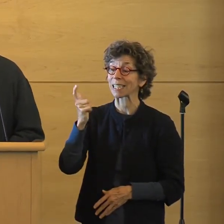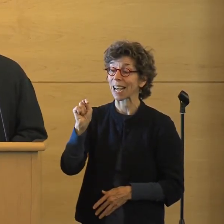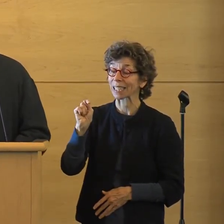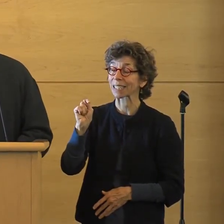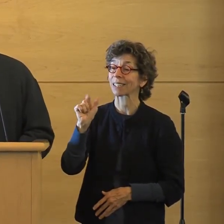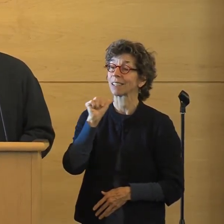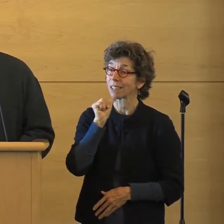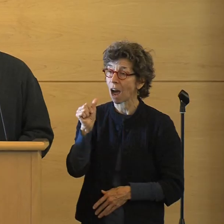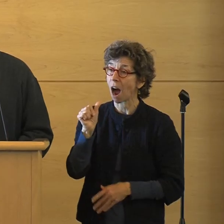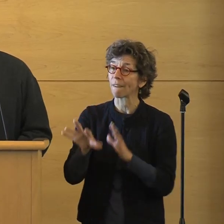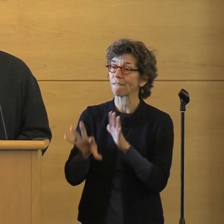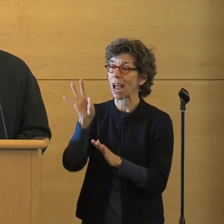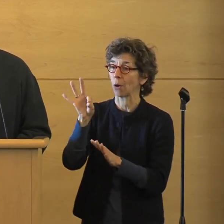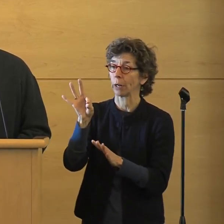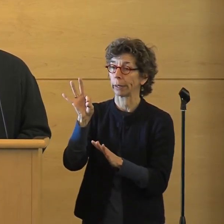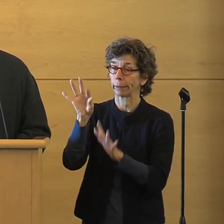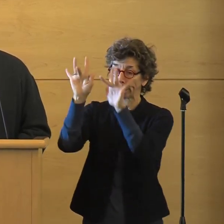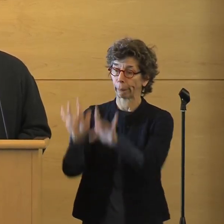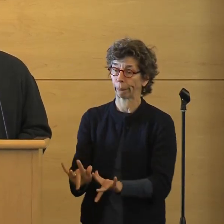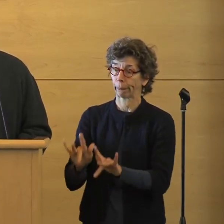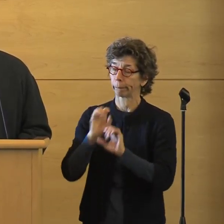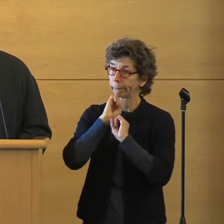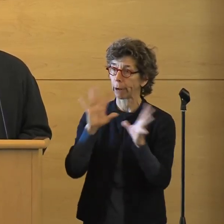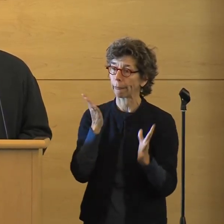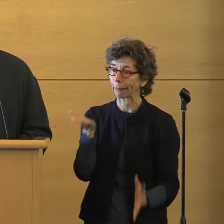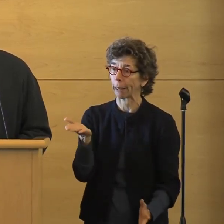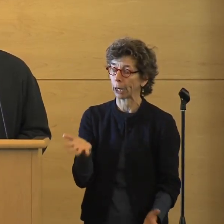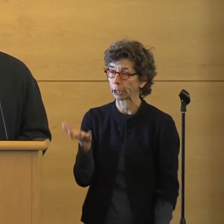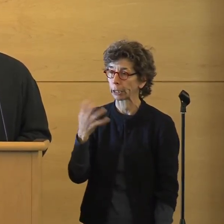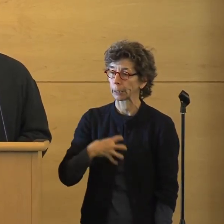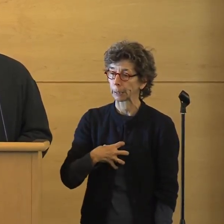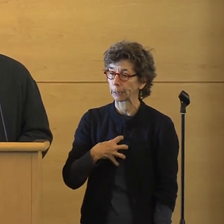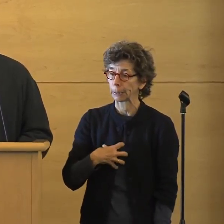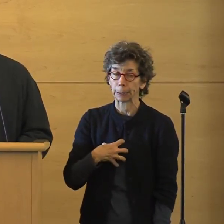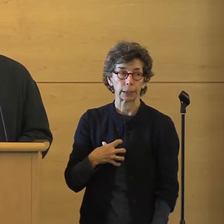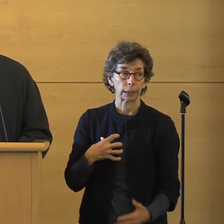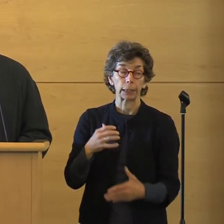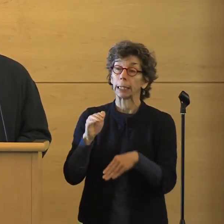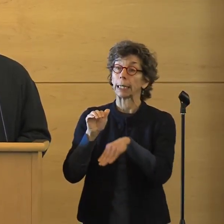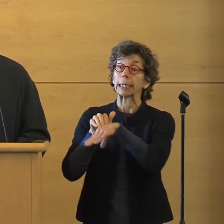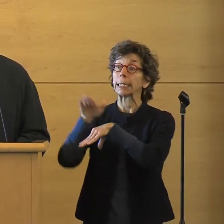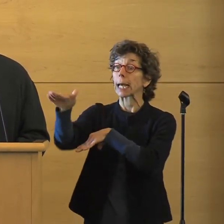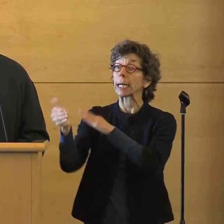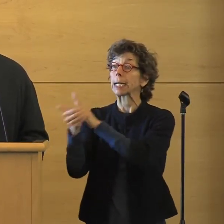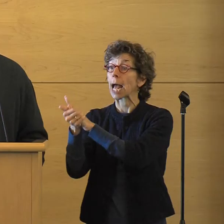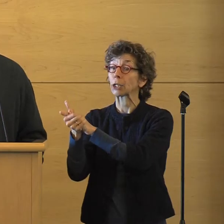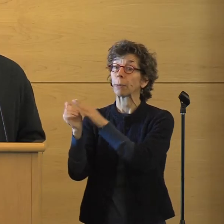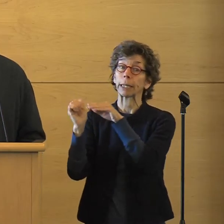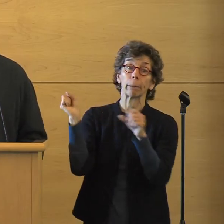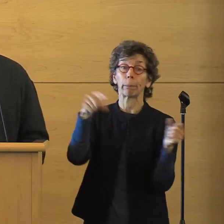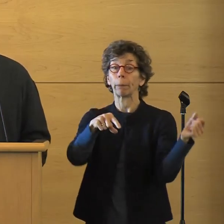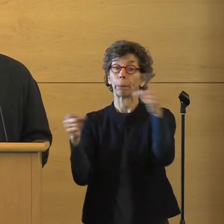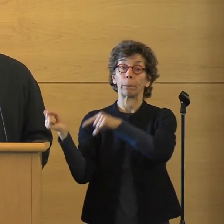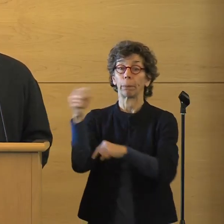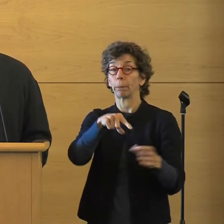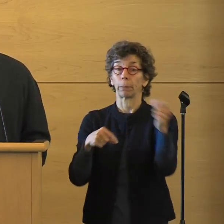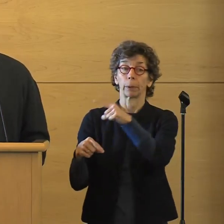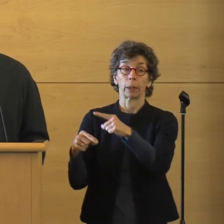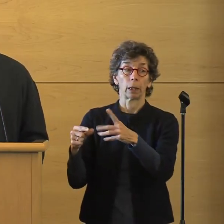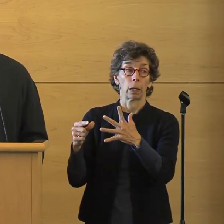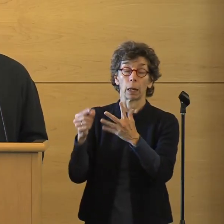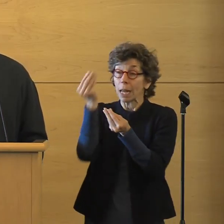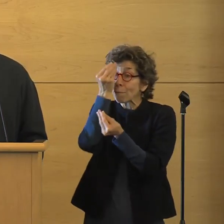attachments and documents that are sent in PDF format that are not readable. Mm. And quite frankly, just so everybody knows what happens when you open an